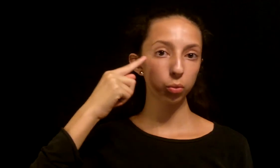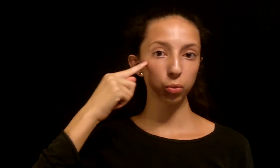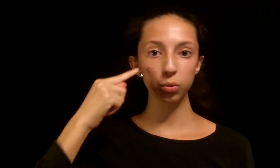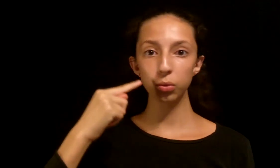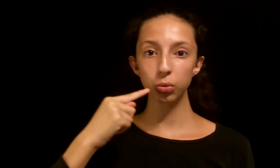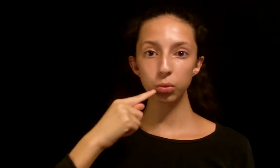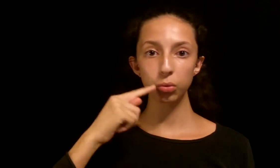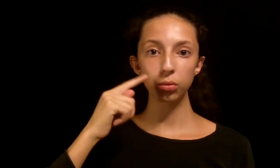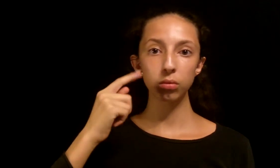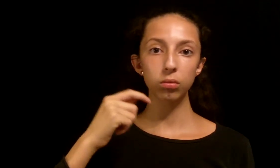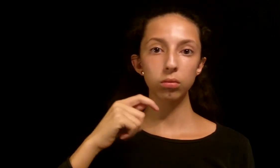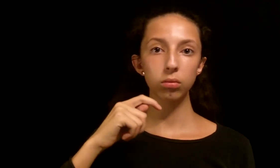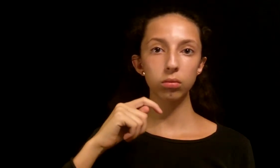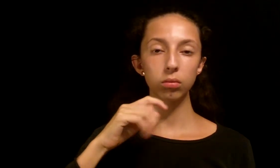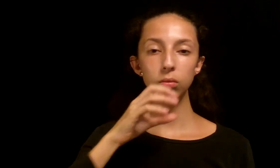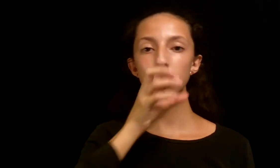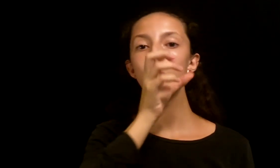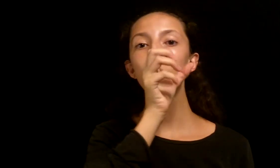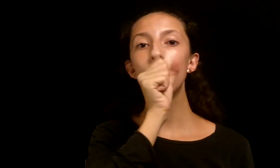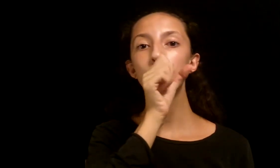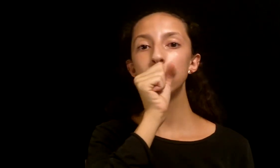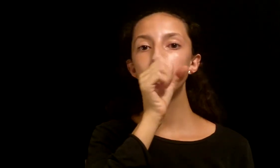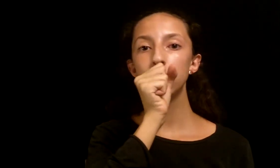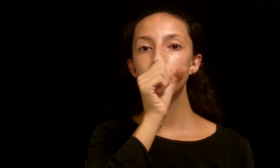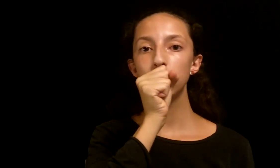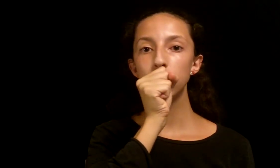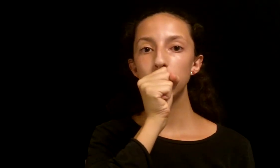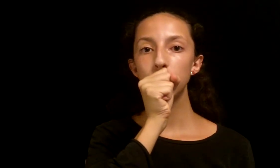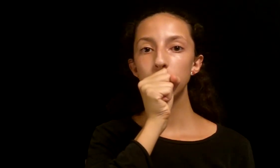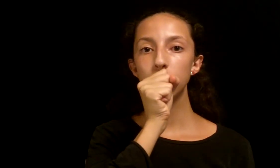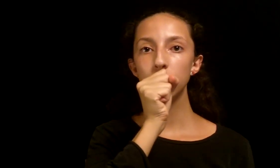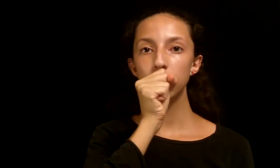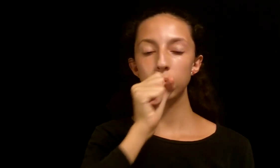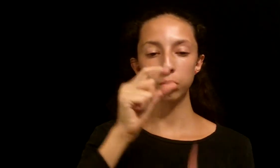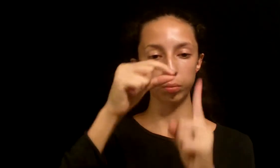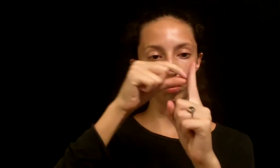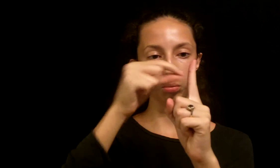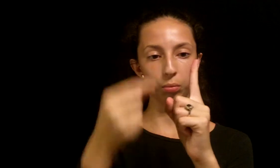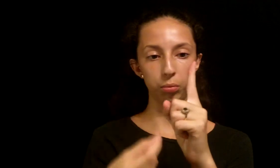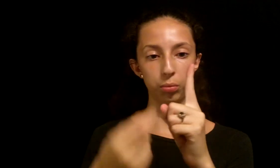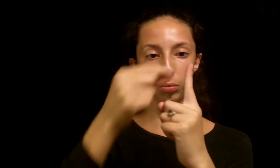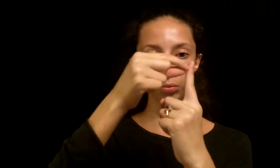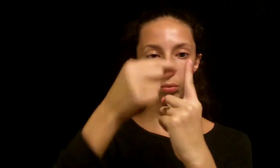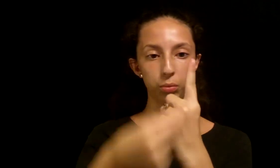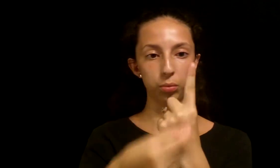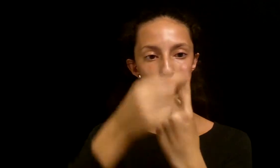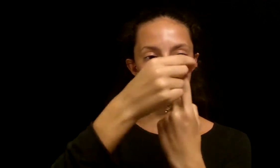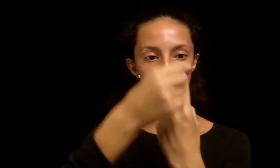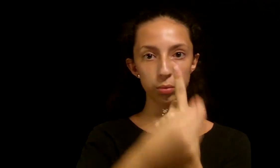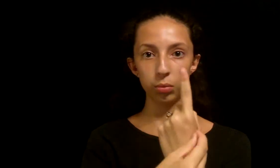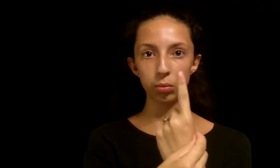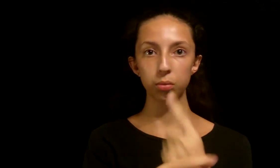important. The orange. Banana kind of looks like you're peeling a banana. Milk.